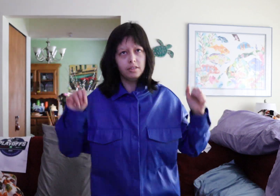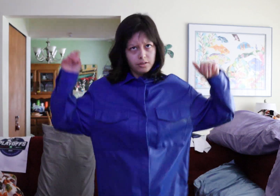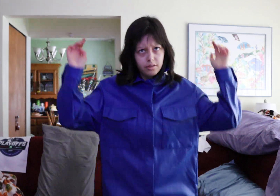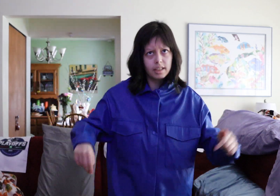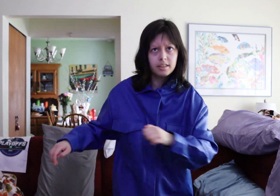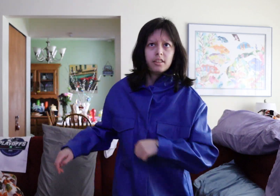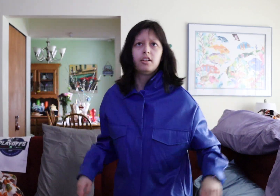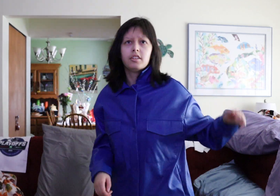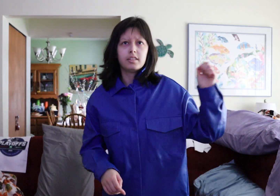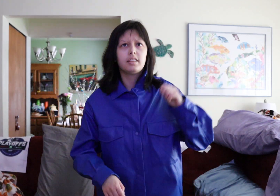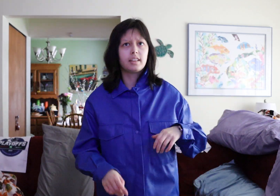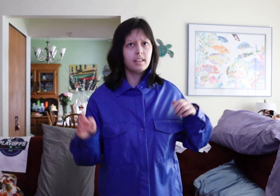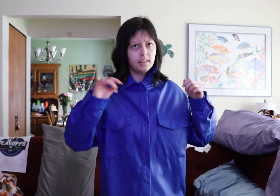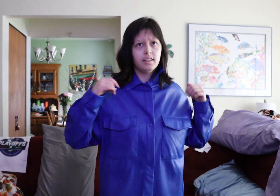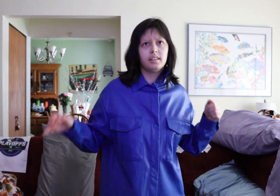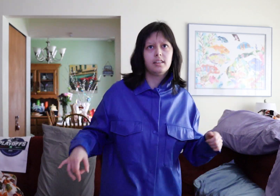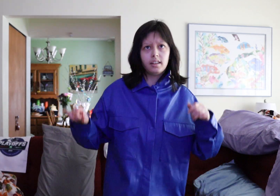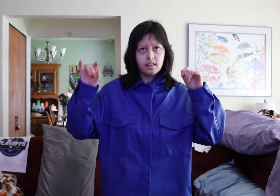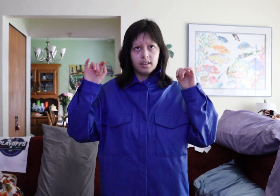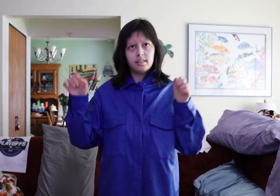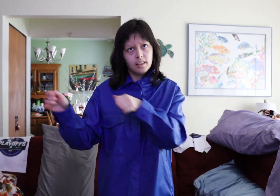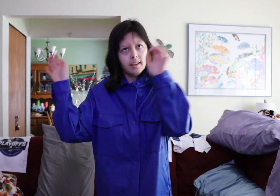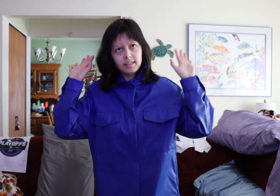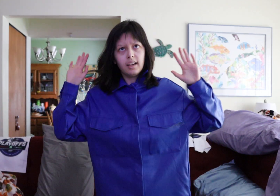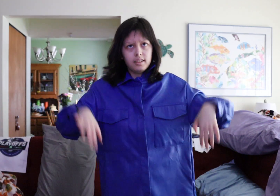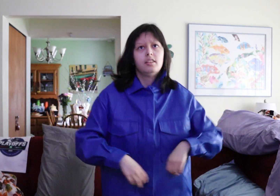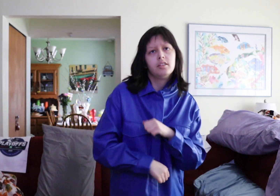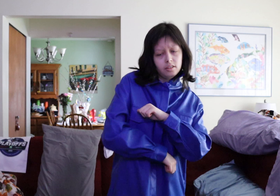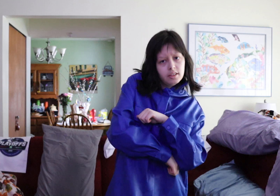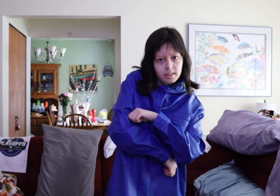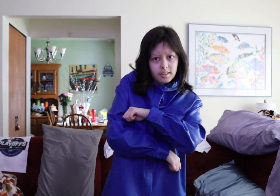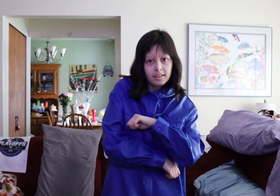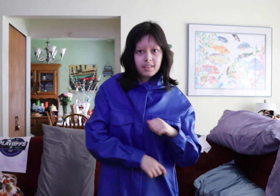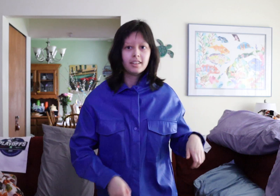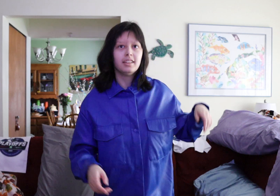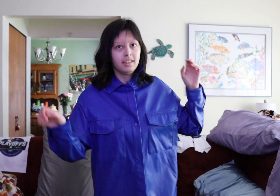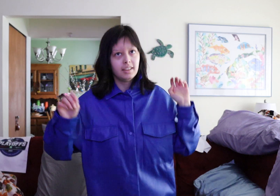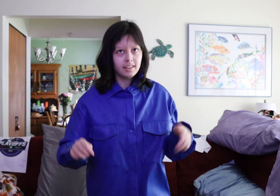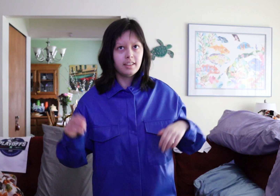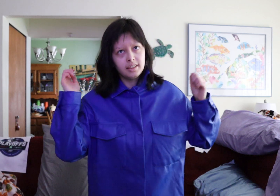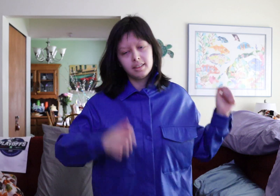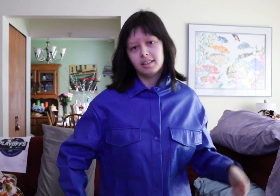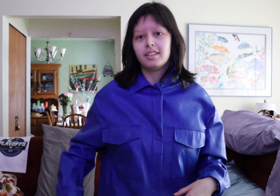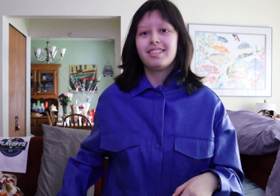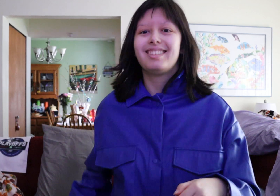already know We killin' Let me play It's your money